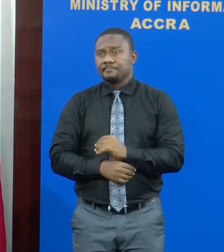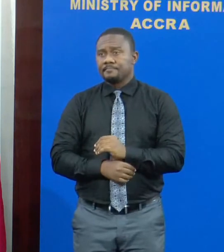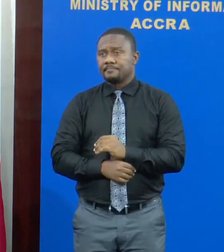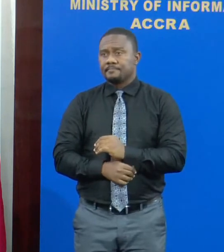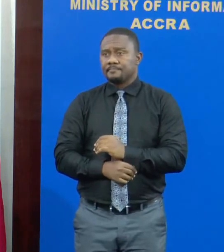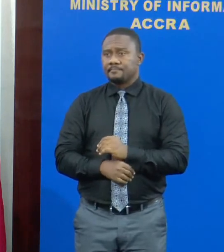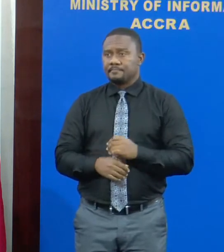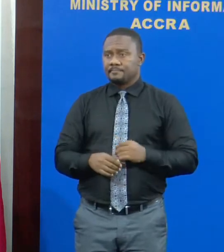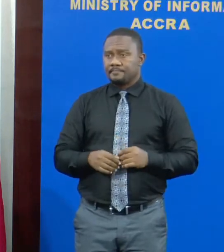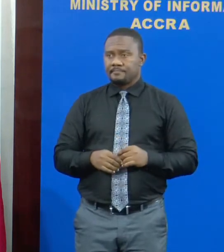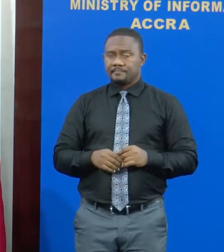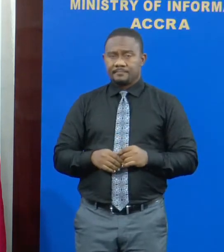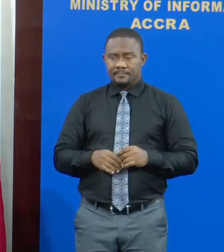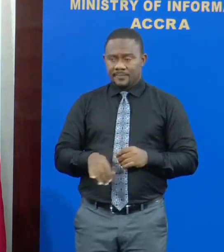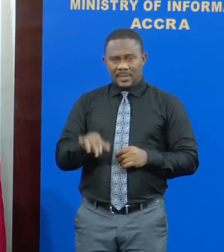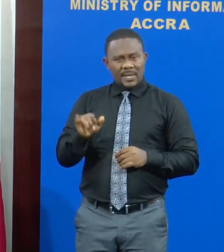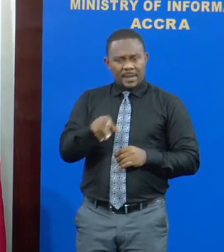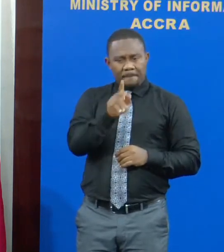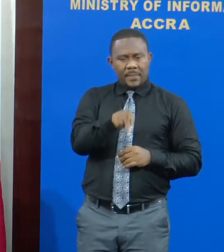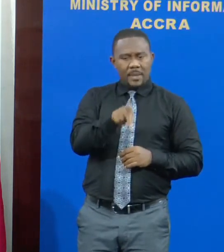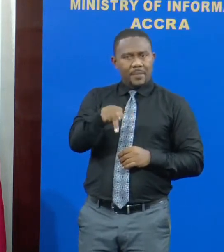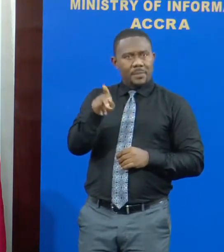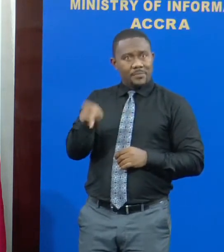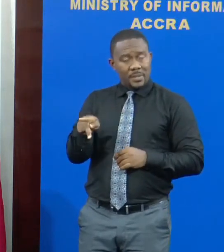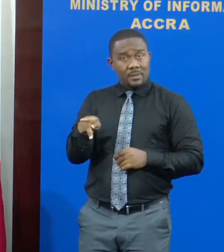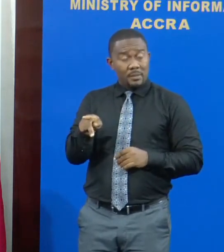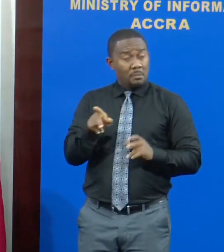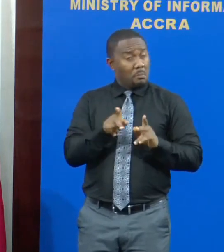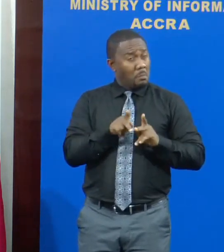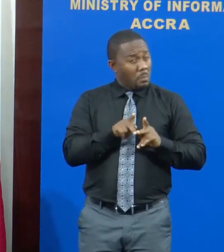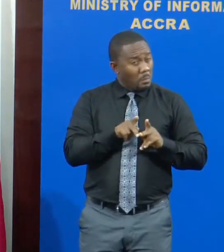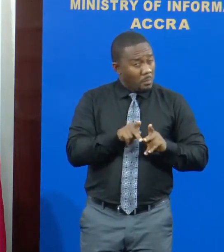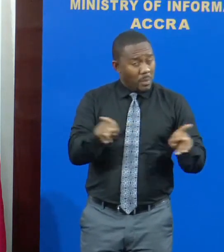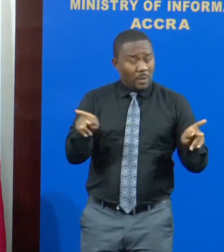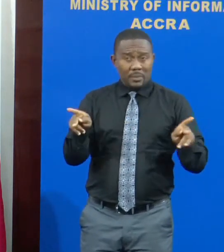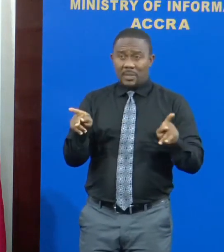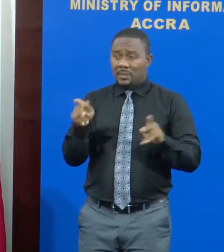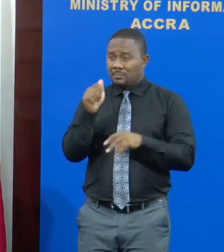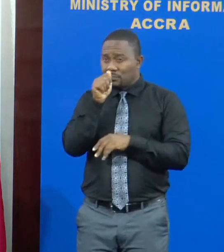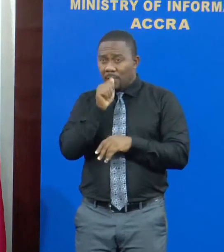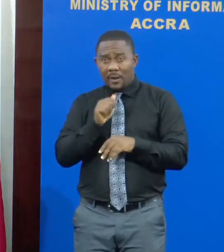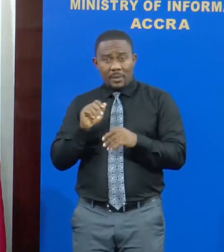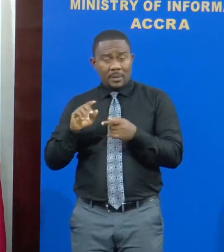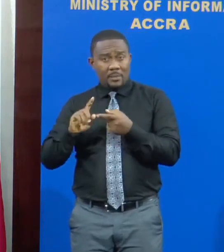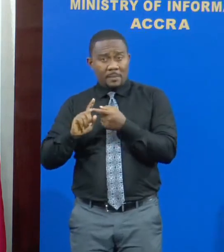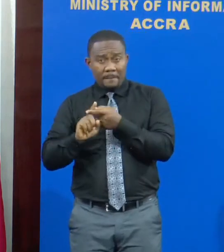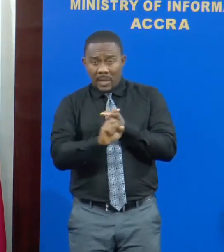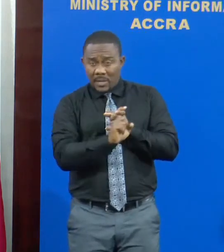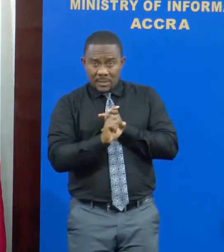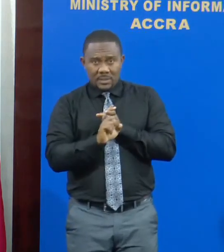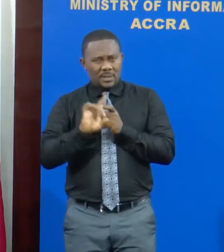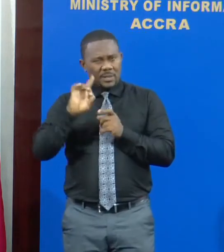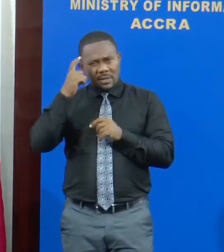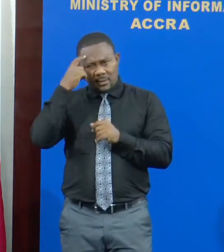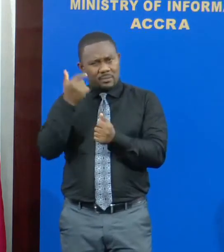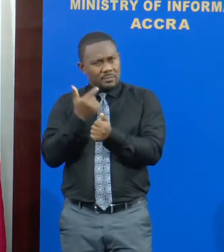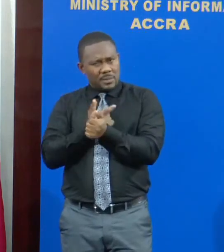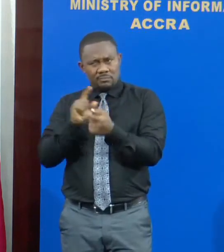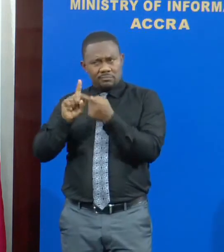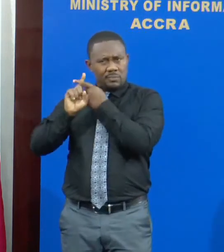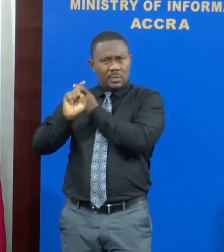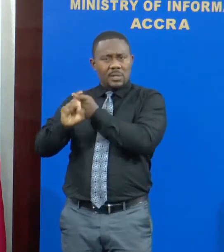This is a public-private partnership project that is being implemented. The government of Ghana is in